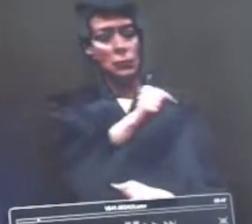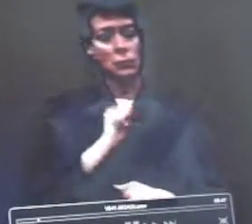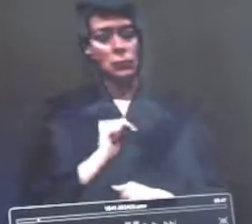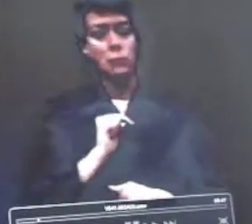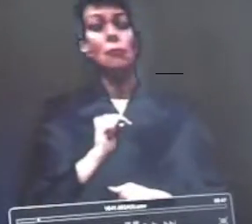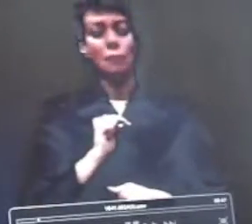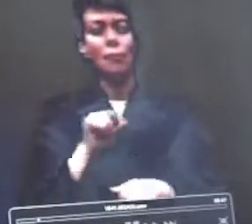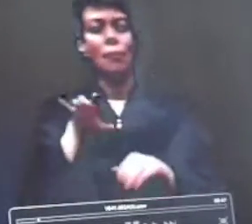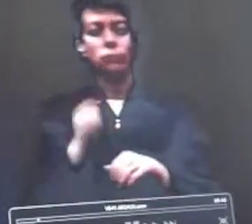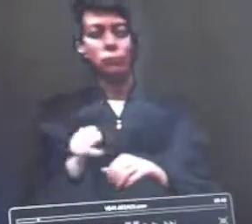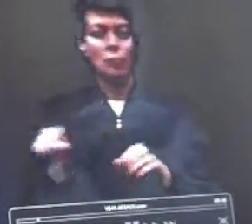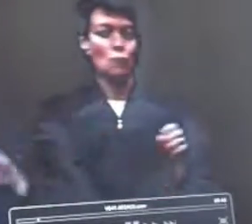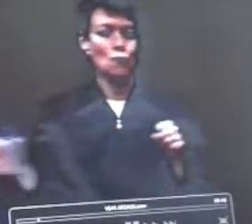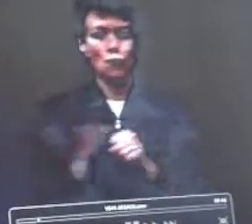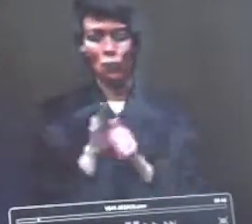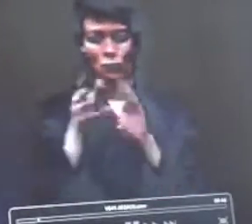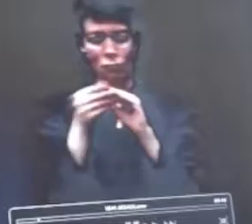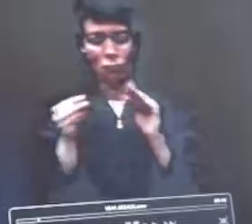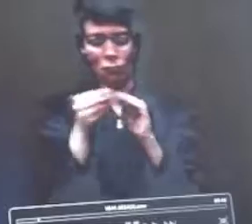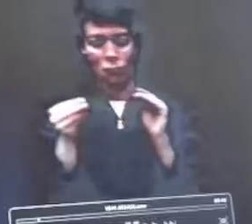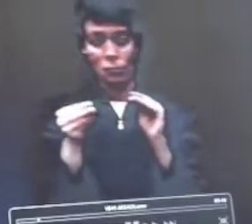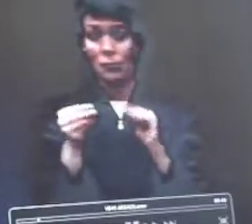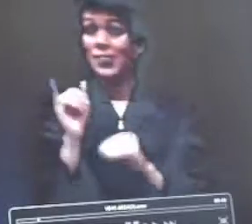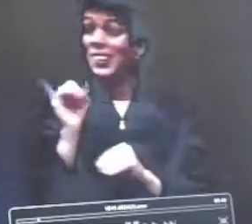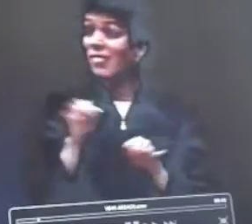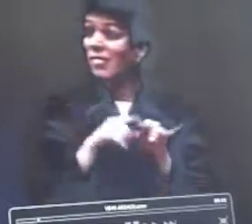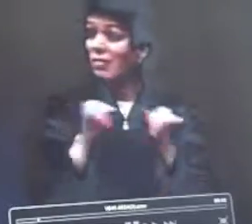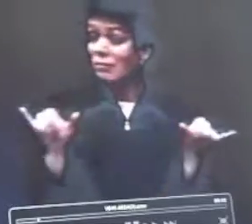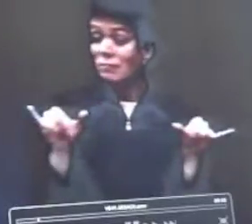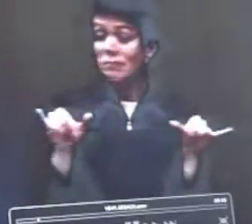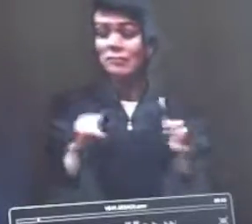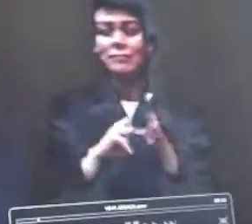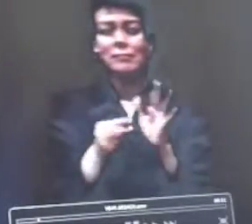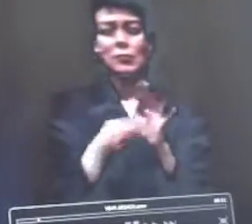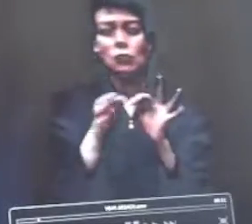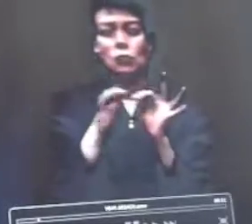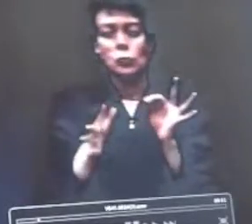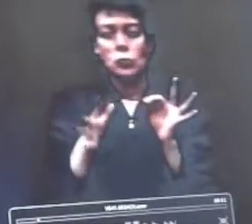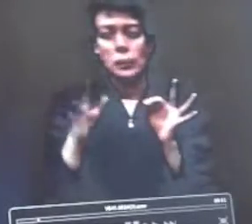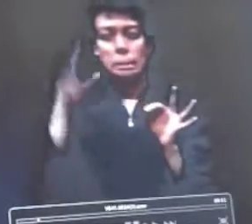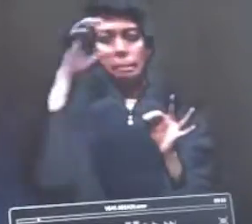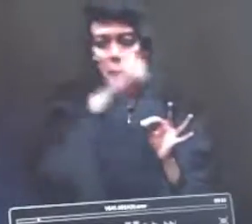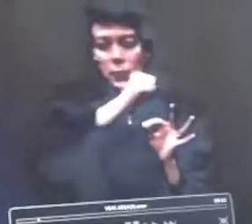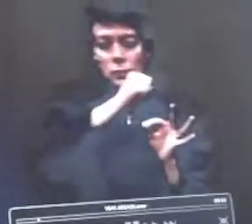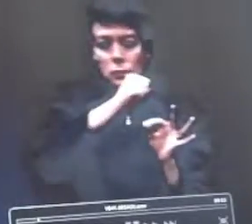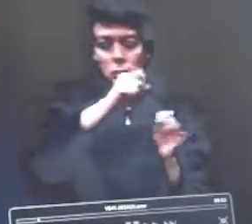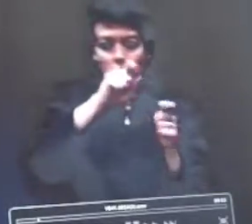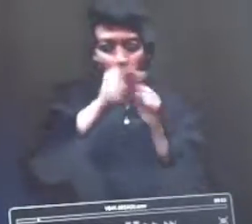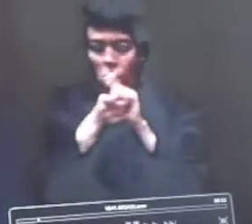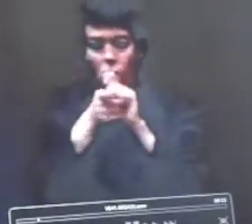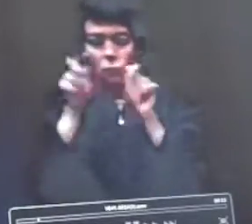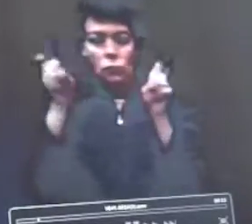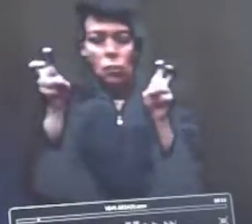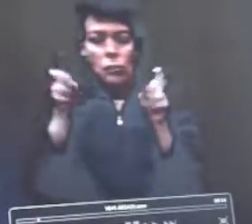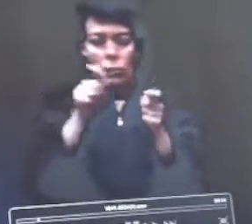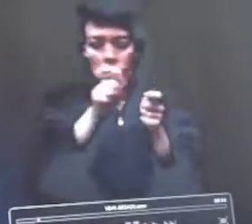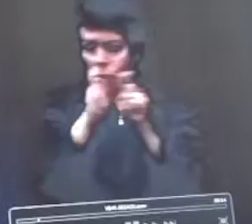seems through consecutive interpreting, the full concept is grasped, while through simultaneous